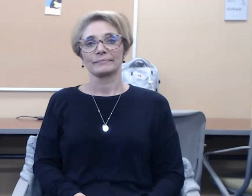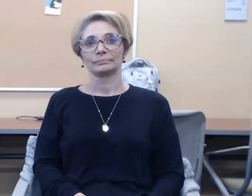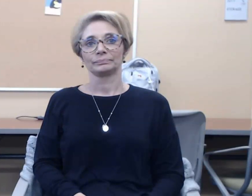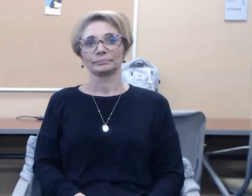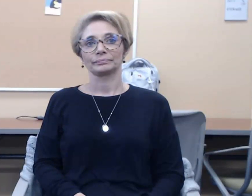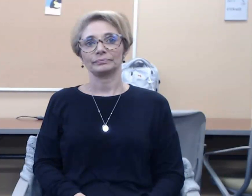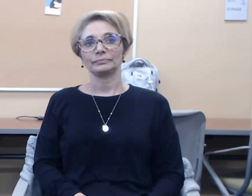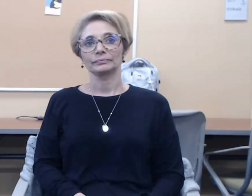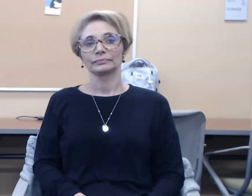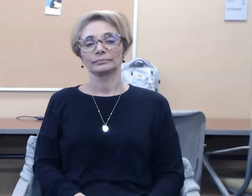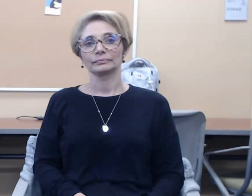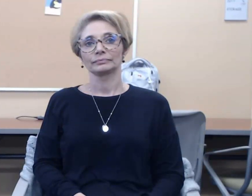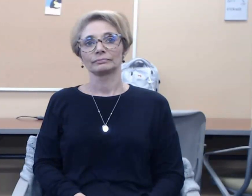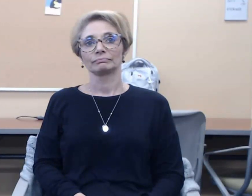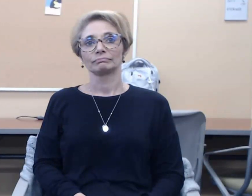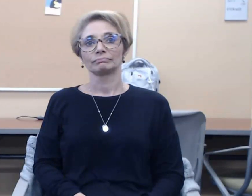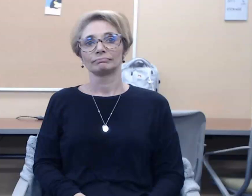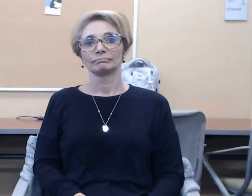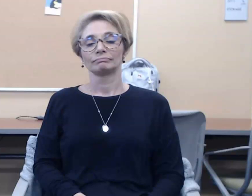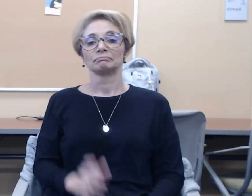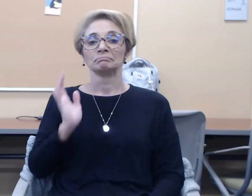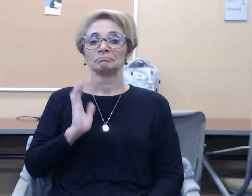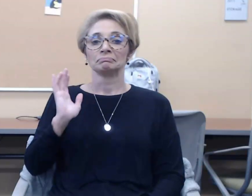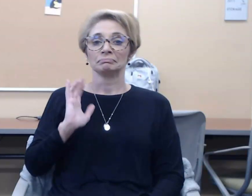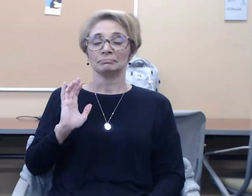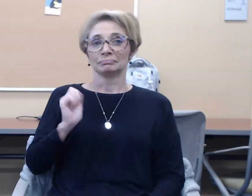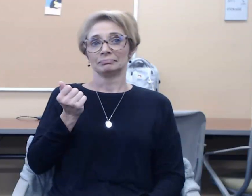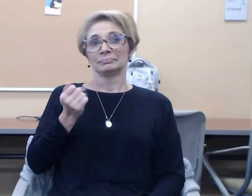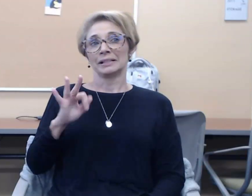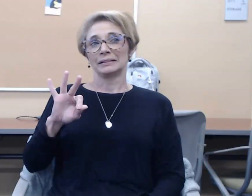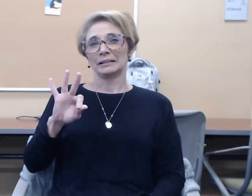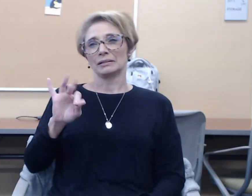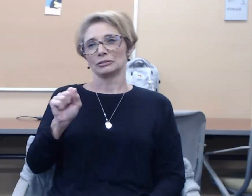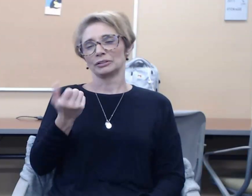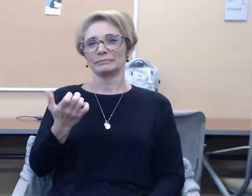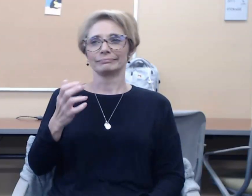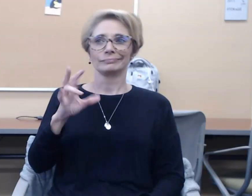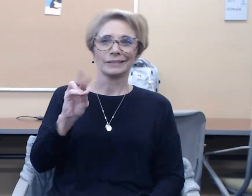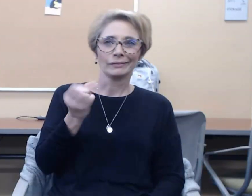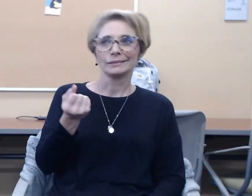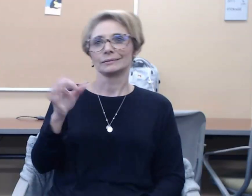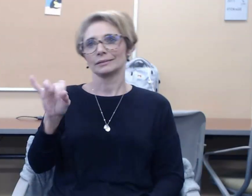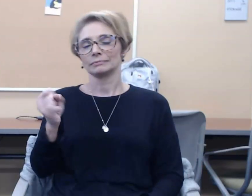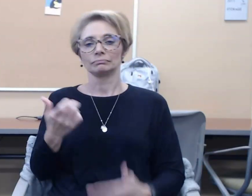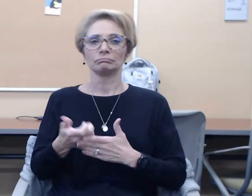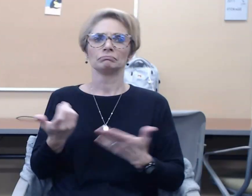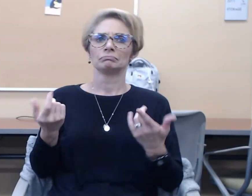So, during the 1900s, in the 70s and 90s, there was an international revolution in countries'